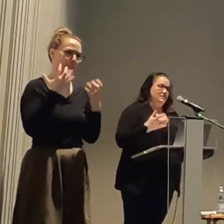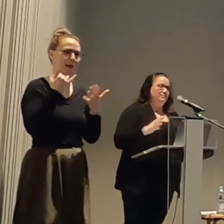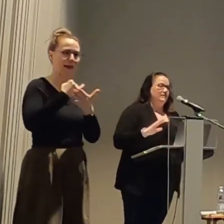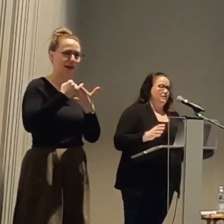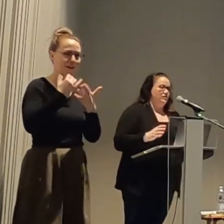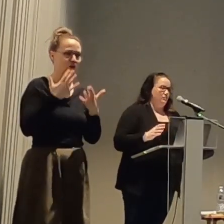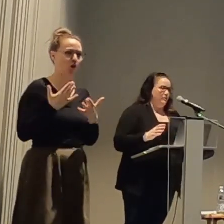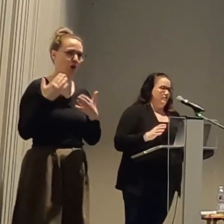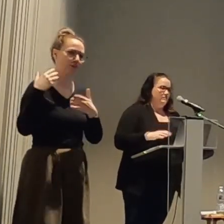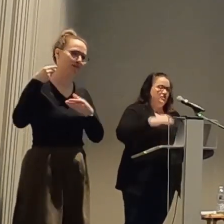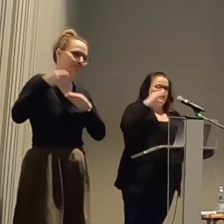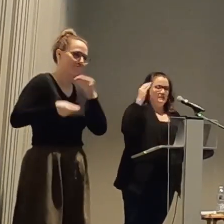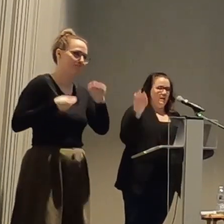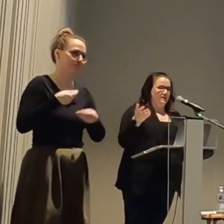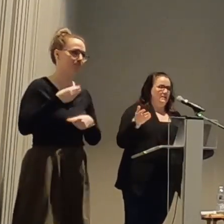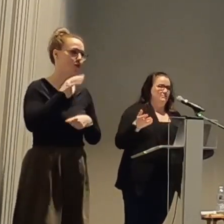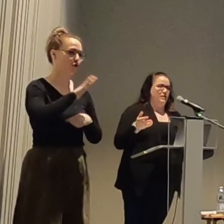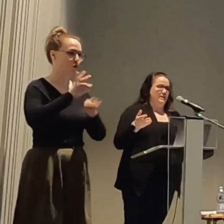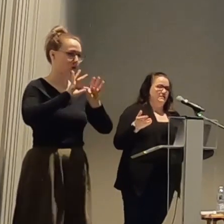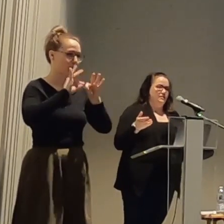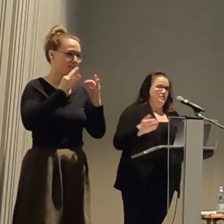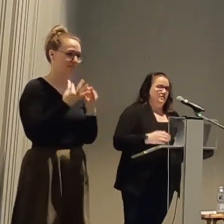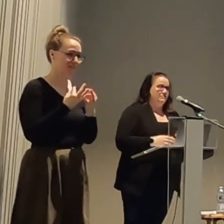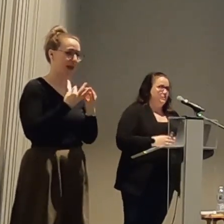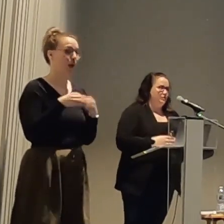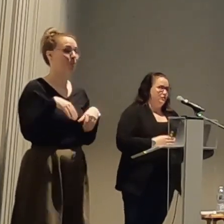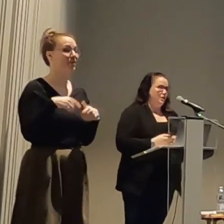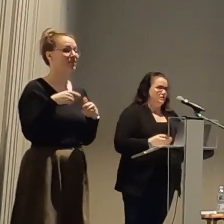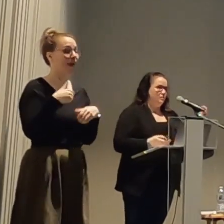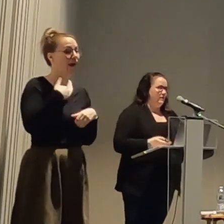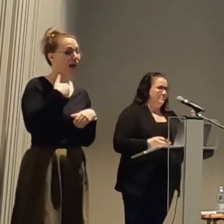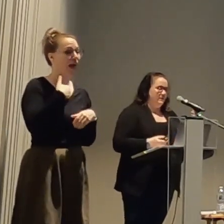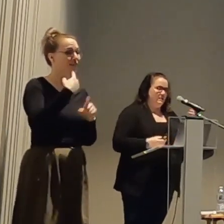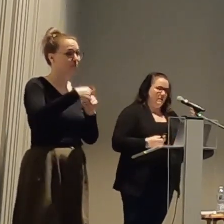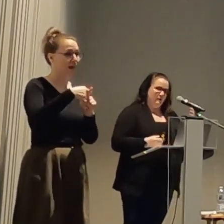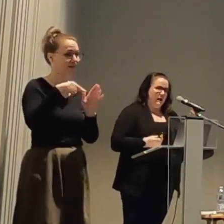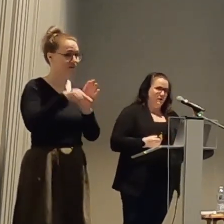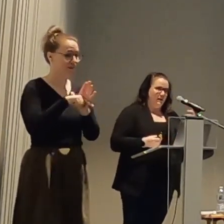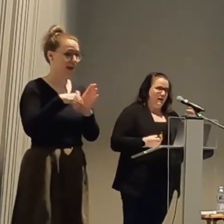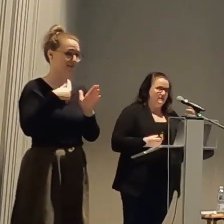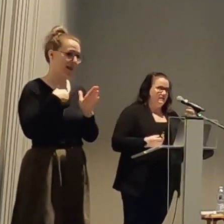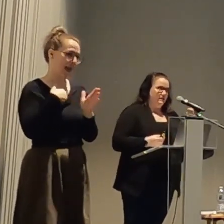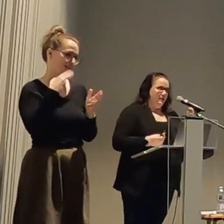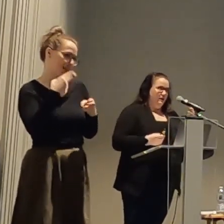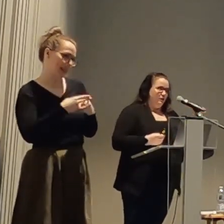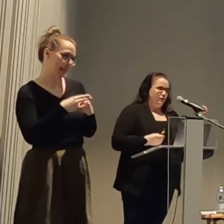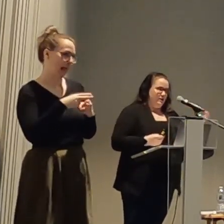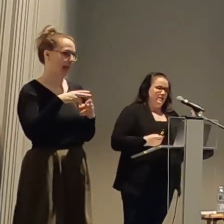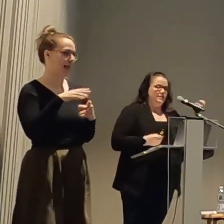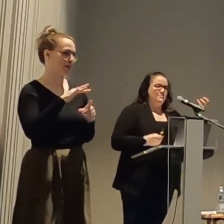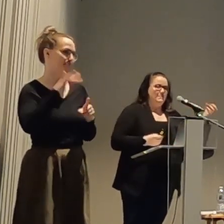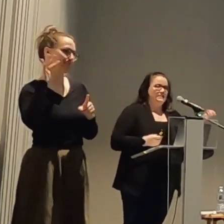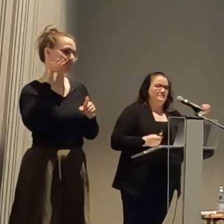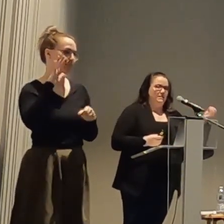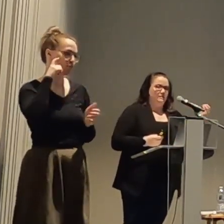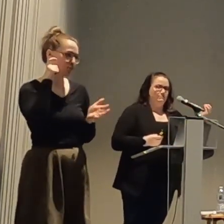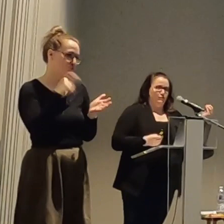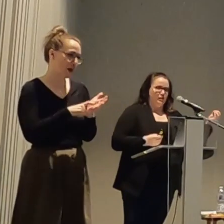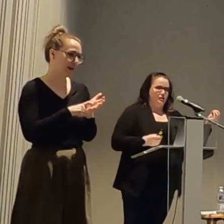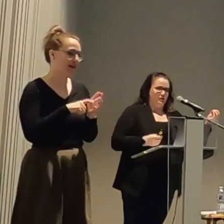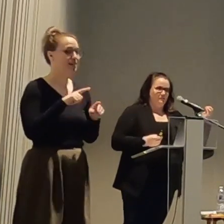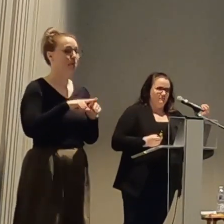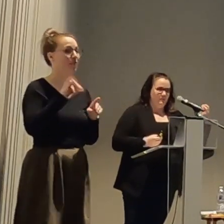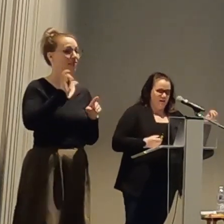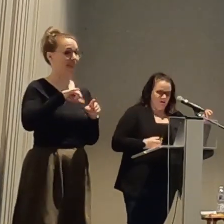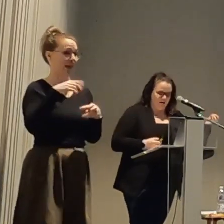which was a double-edged sword. She's got the name recognition, but she talks quite a bit about how that created an immense amount